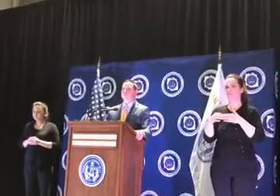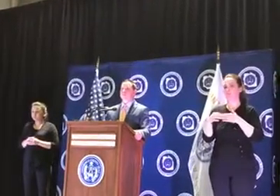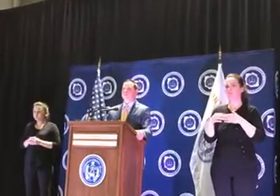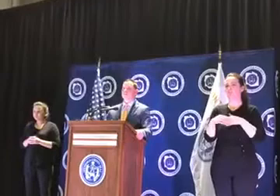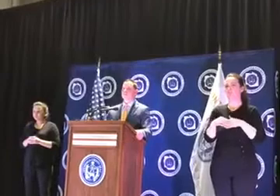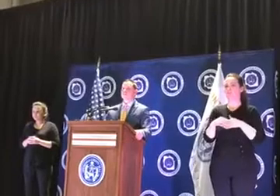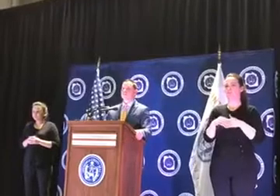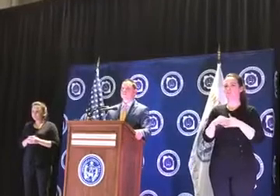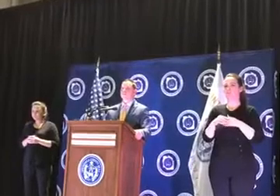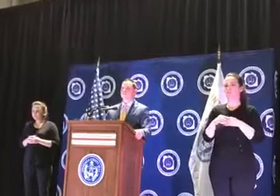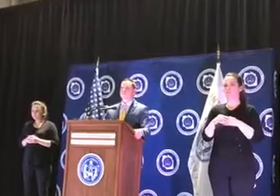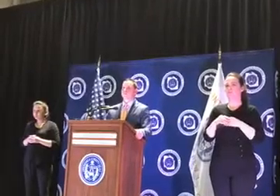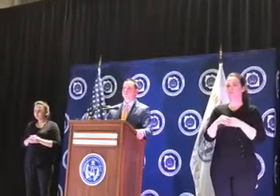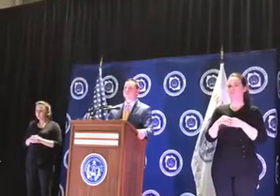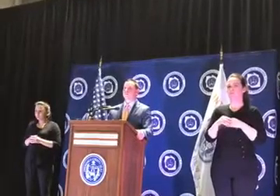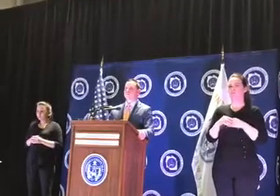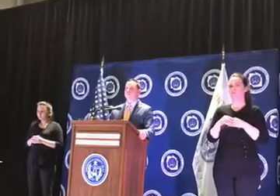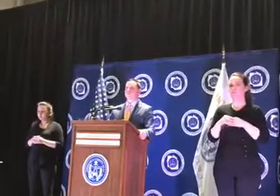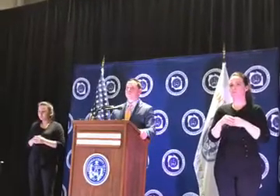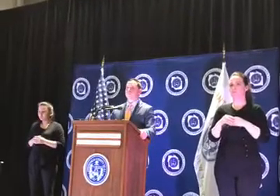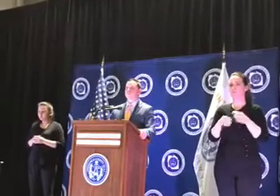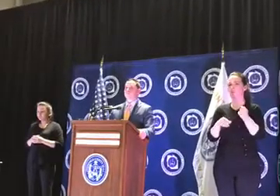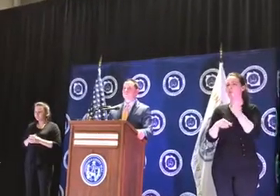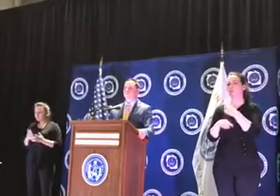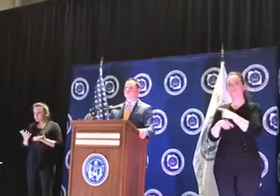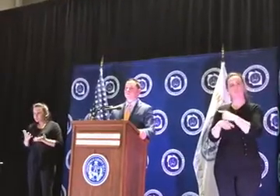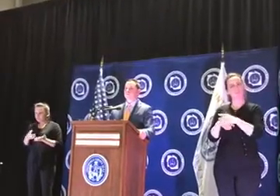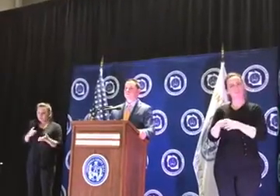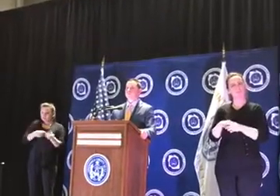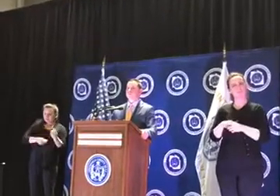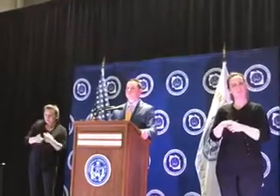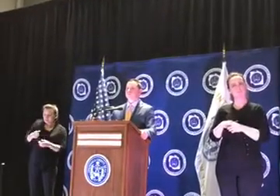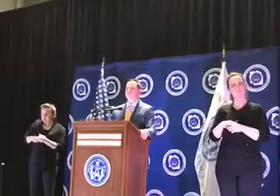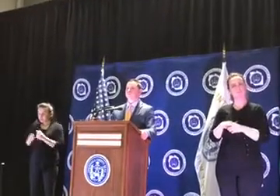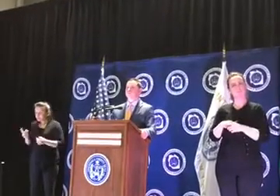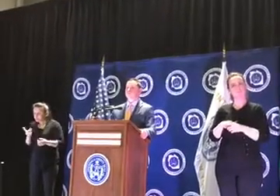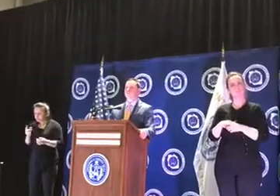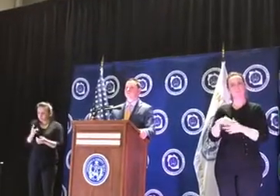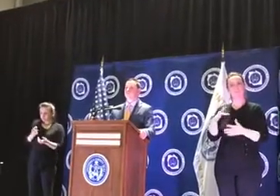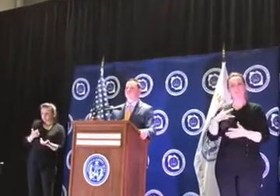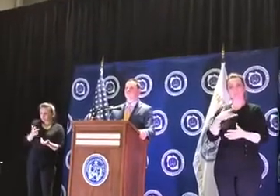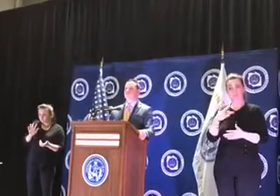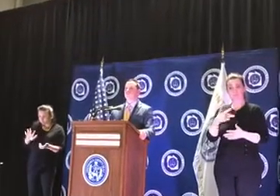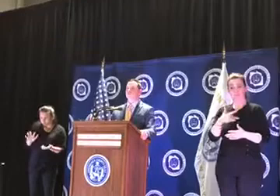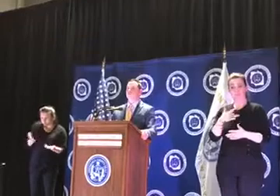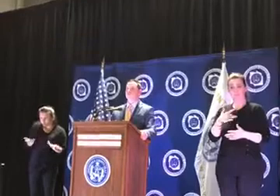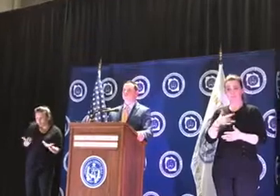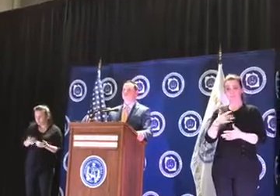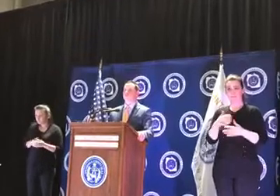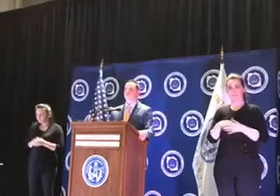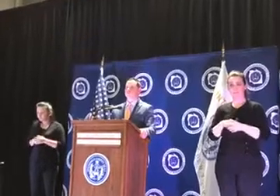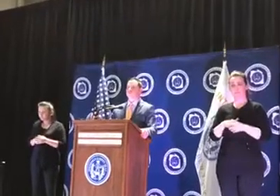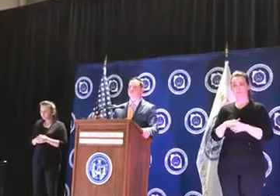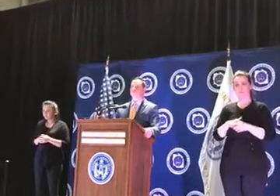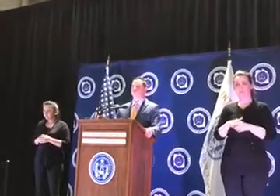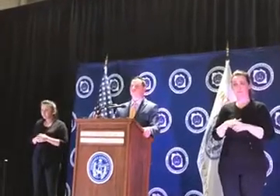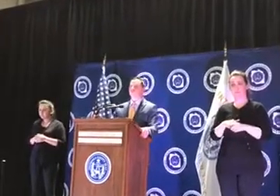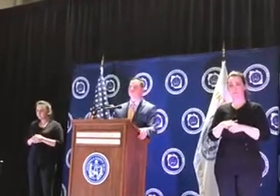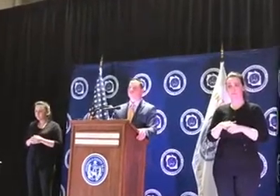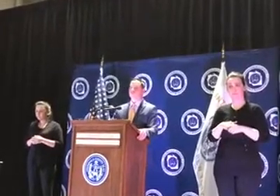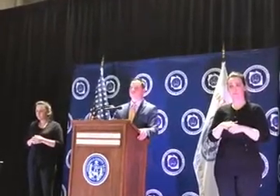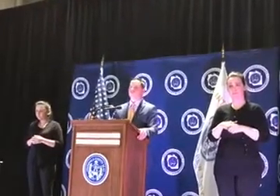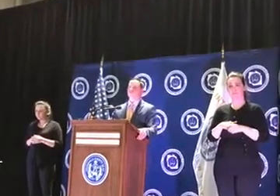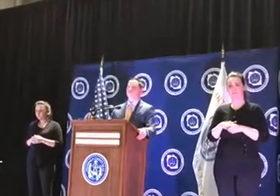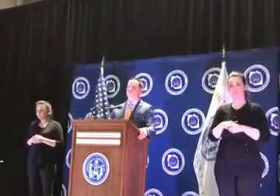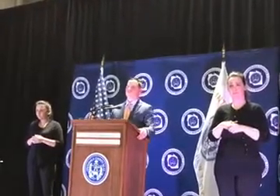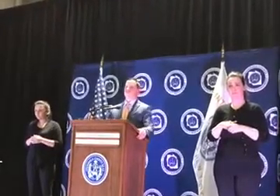And do you feel like you're working in concert with the other counties